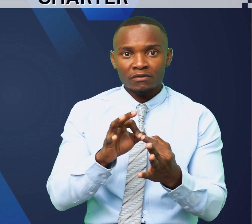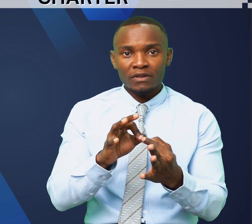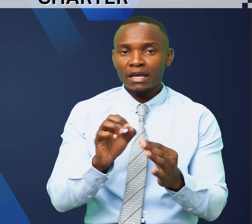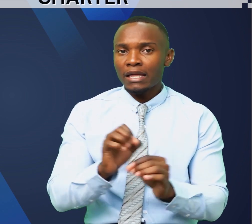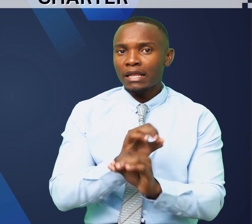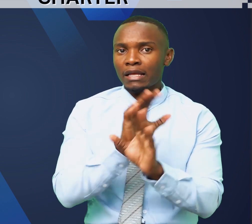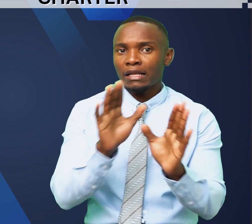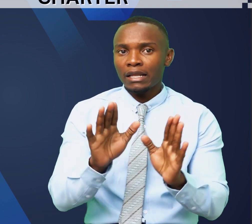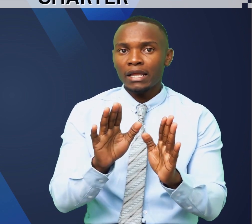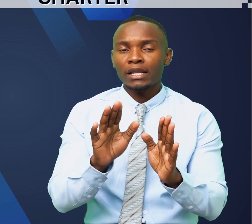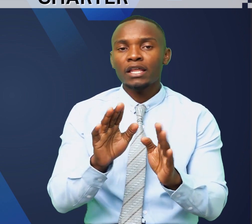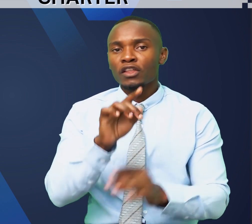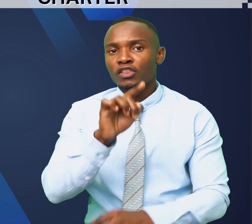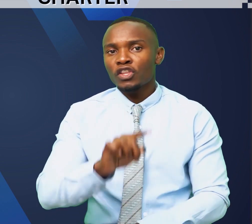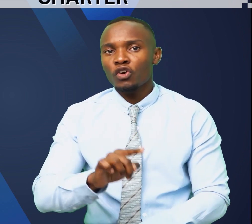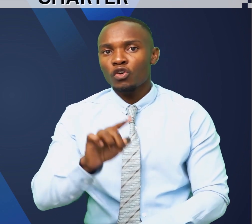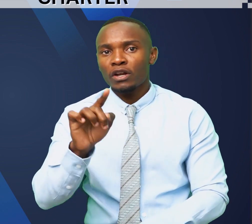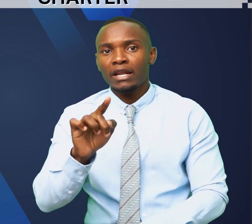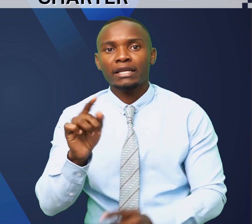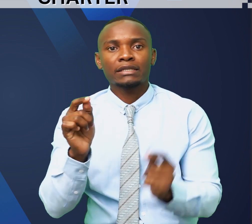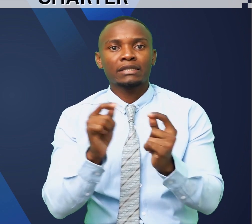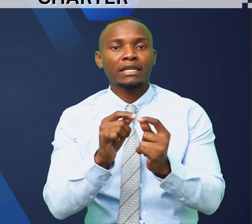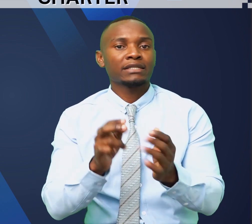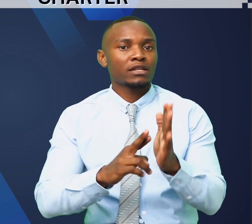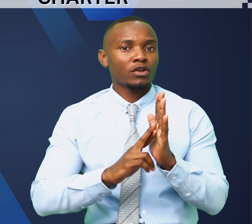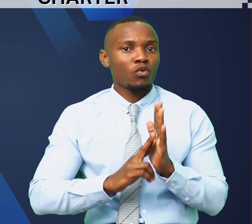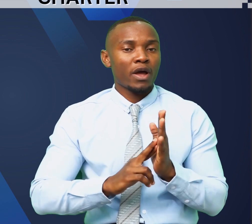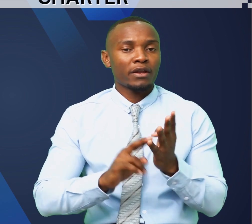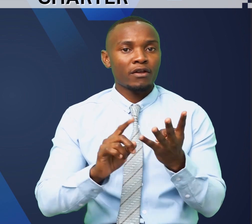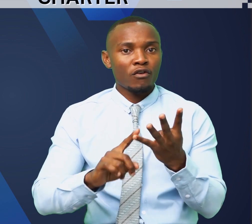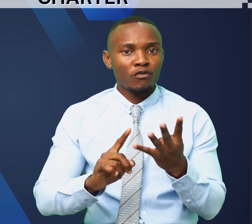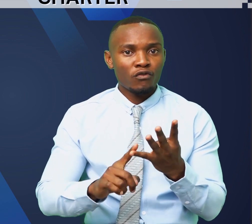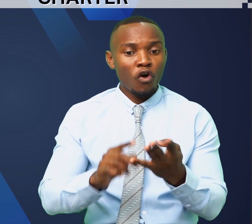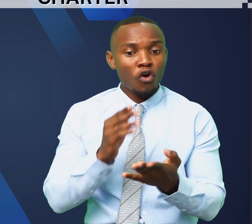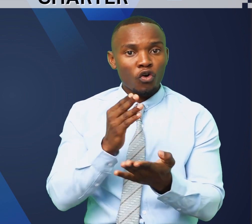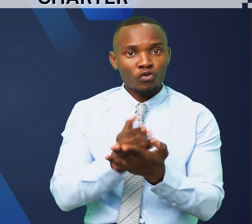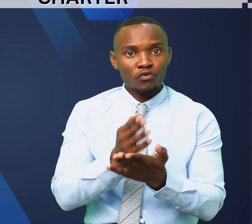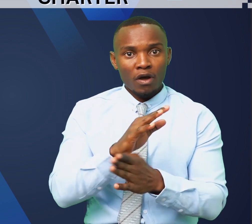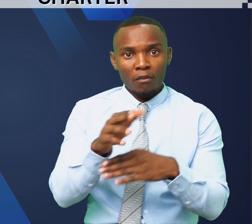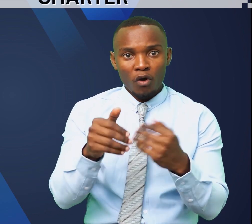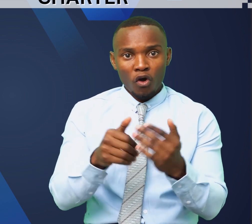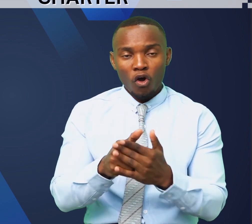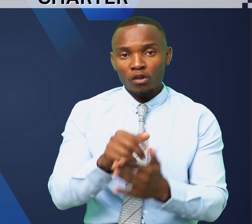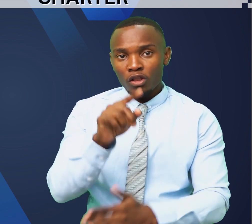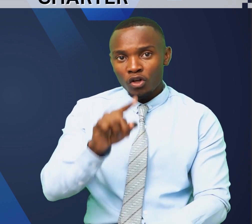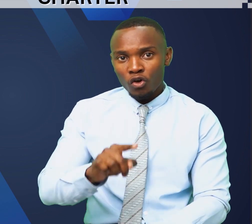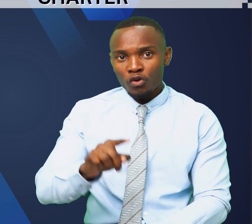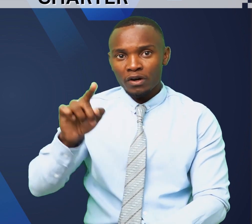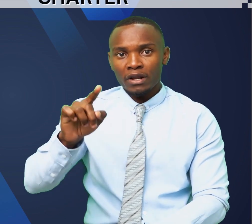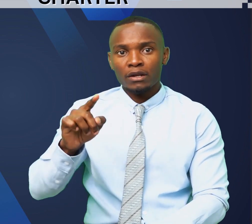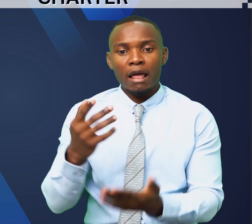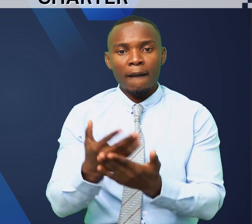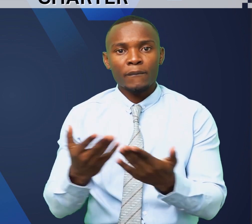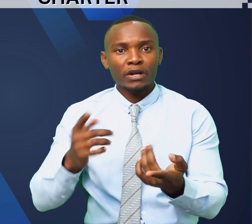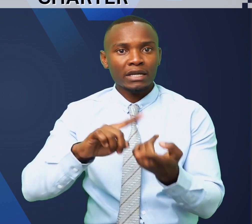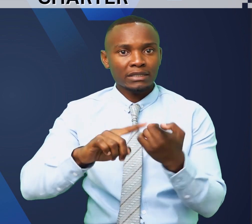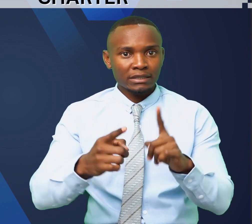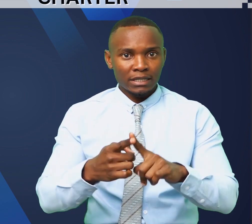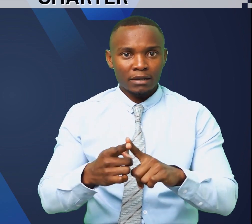the relevant test required. 4. Confirm the relevant product standard as applicable for